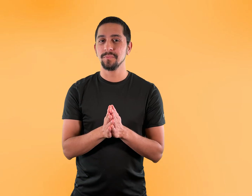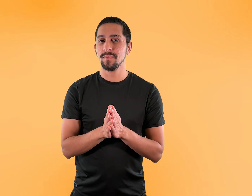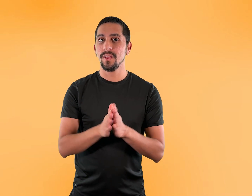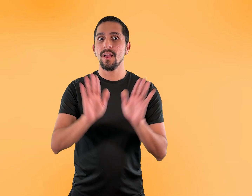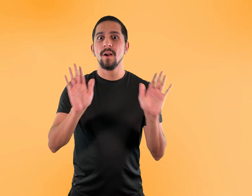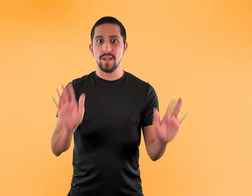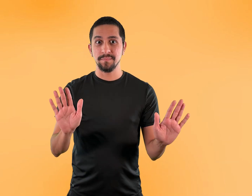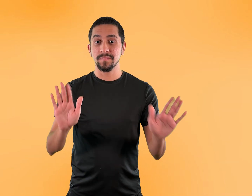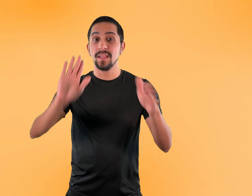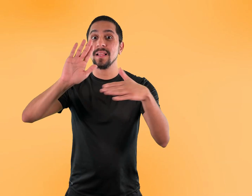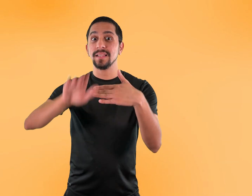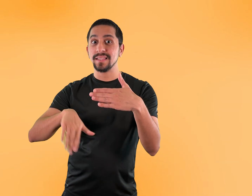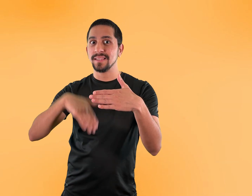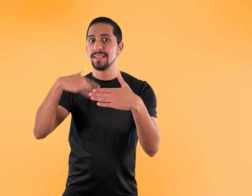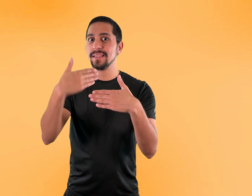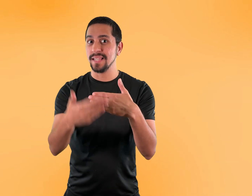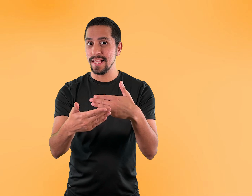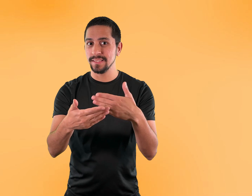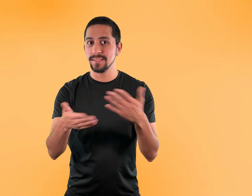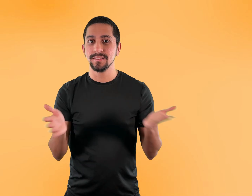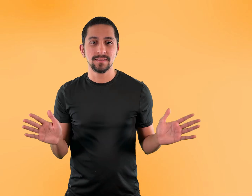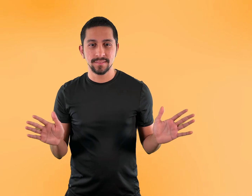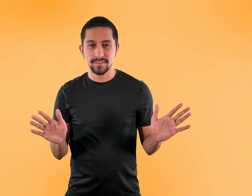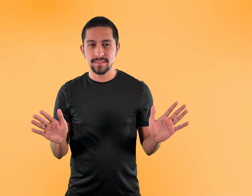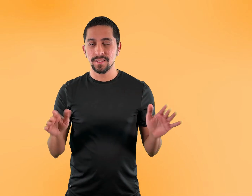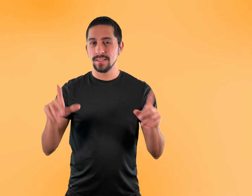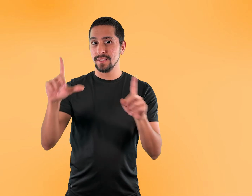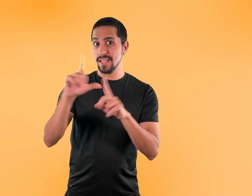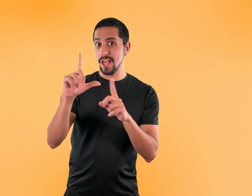Okay, on to the next letter.